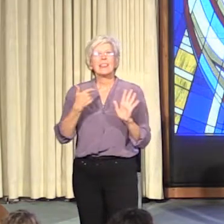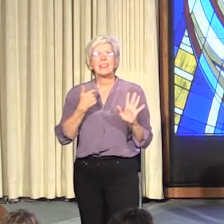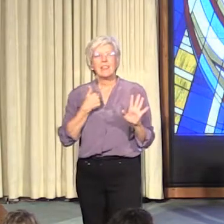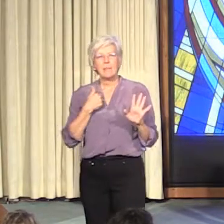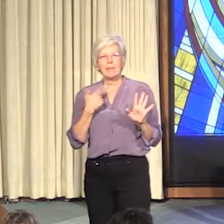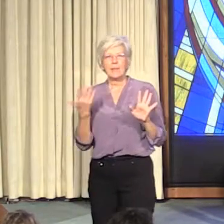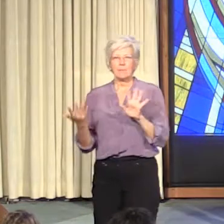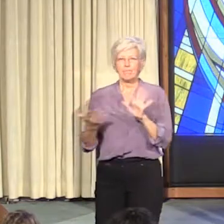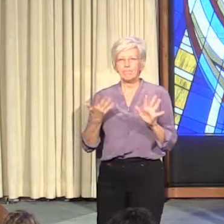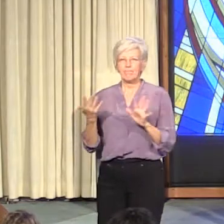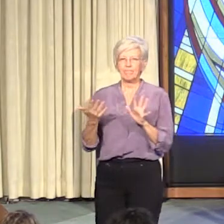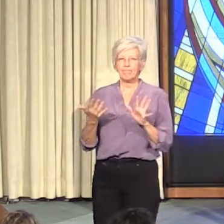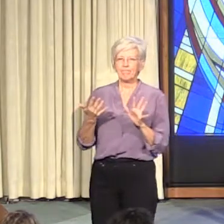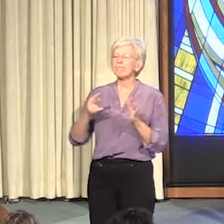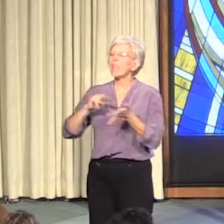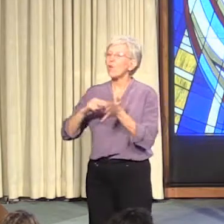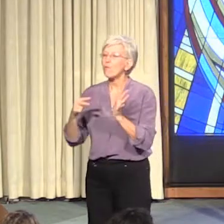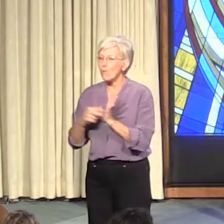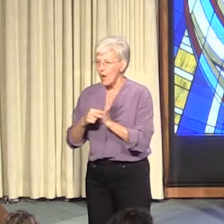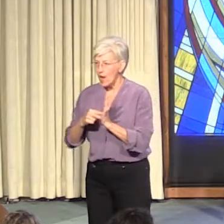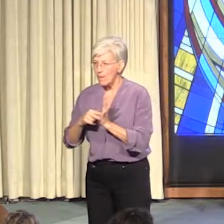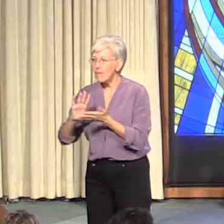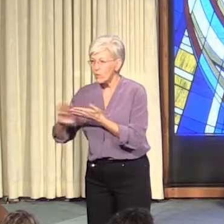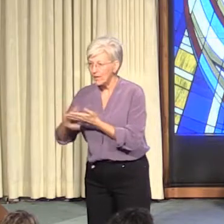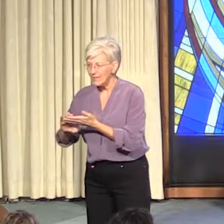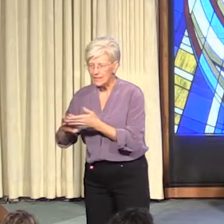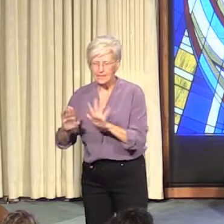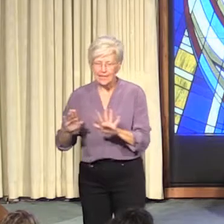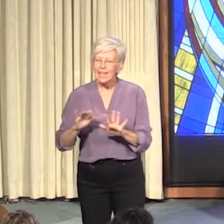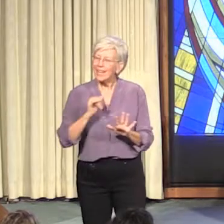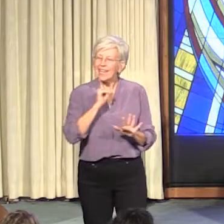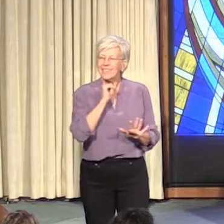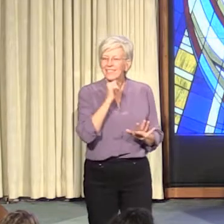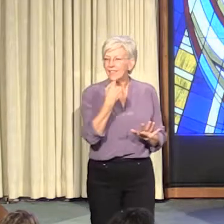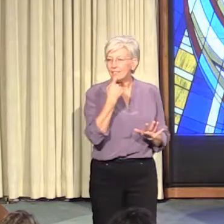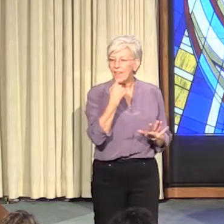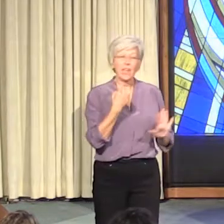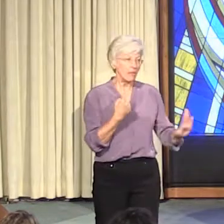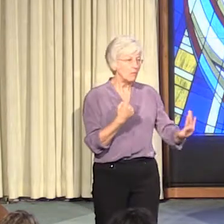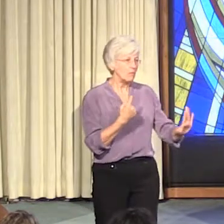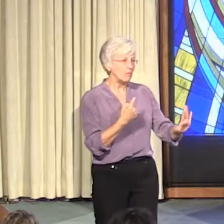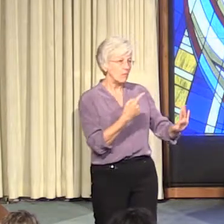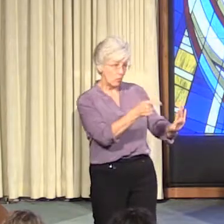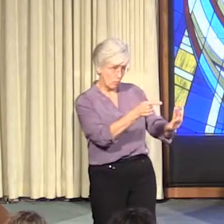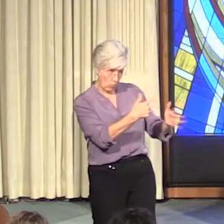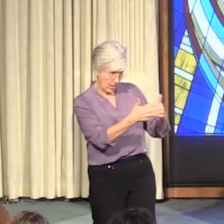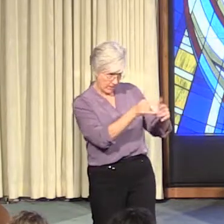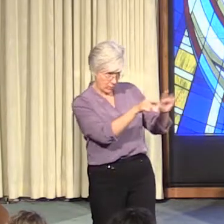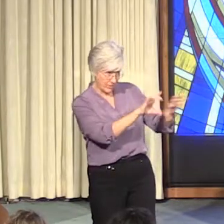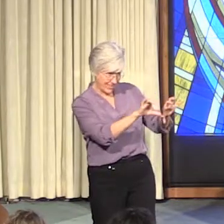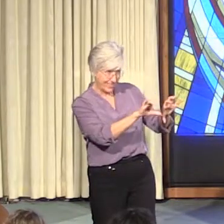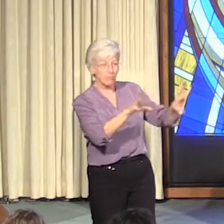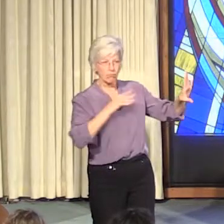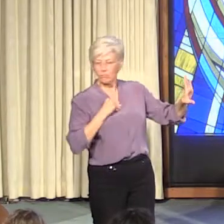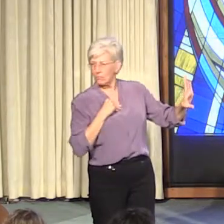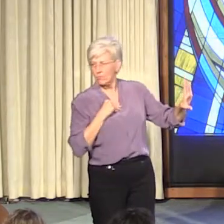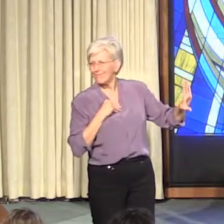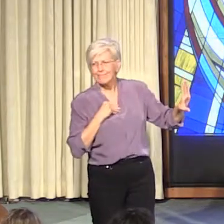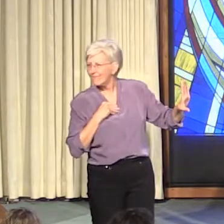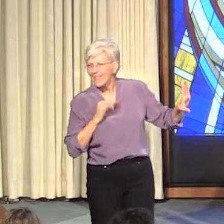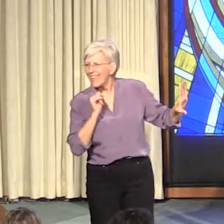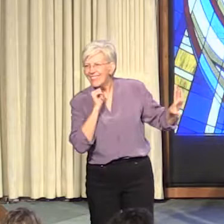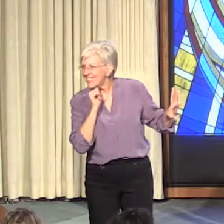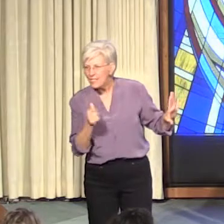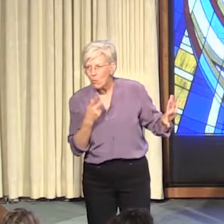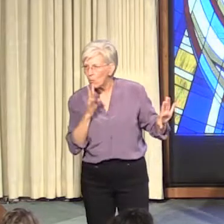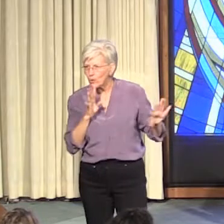this particular discussion. Forgiveness is not saying it's okay what you did, right? That's